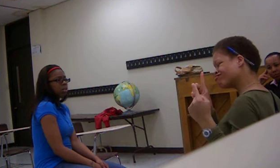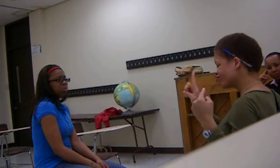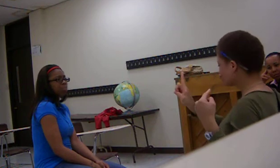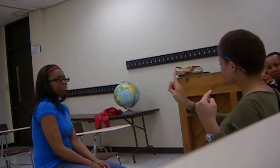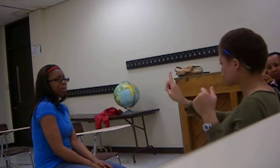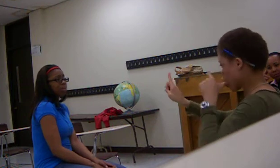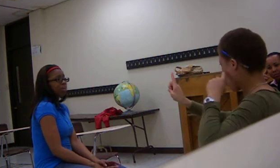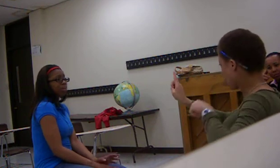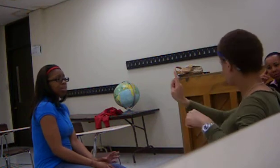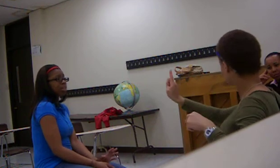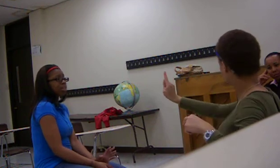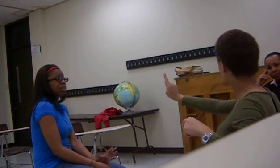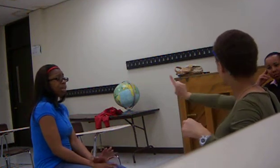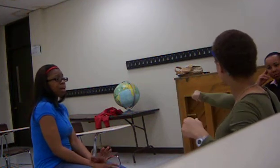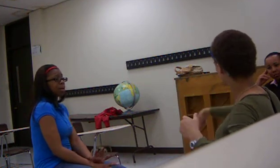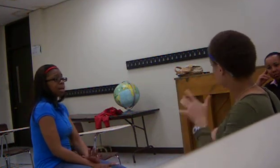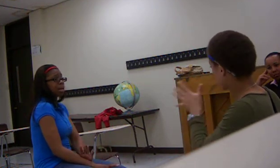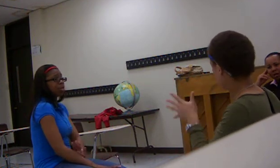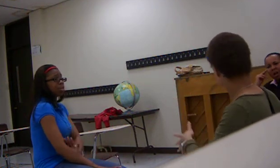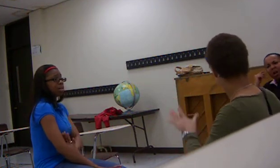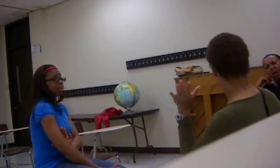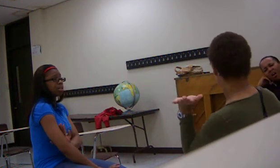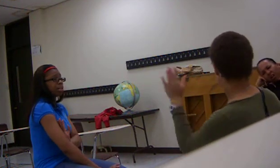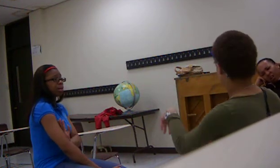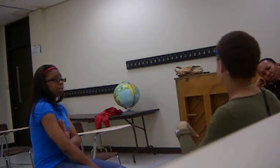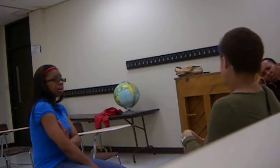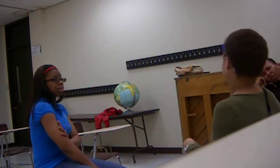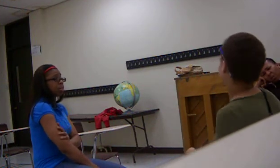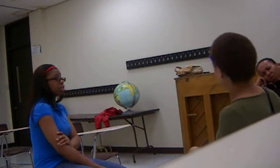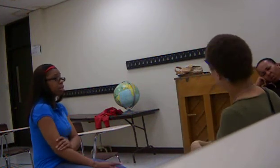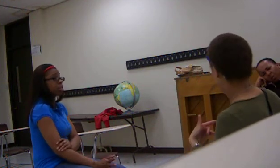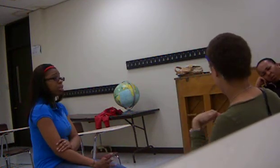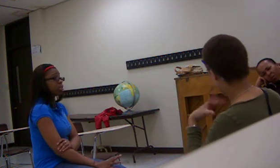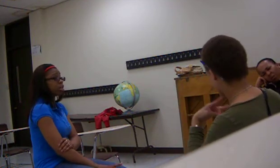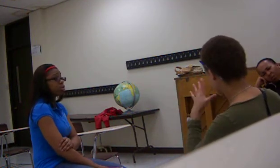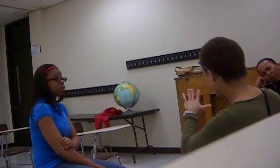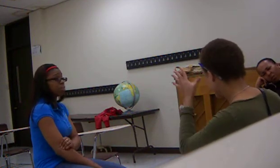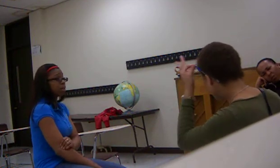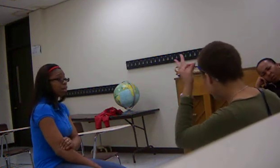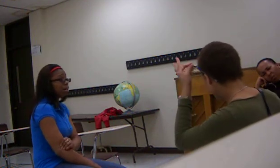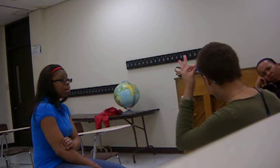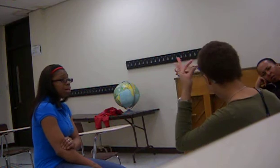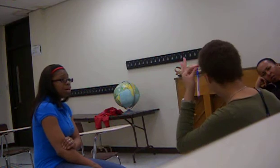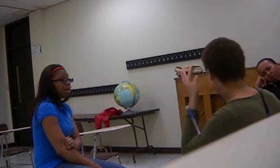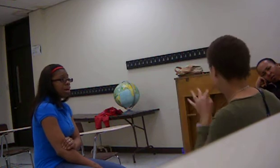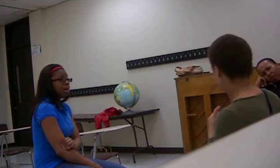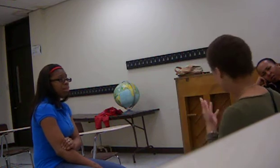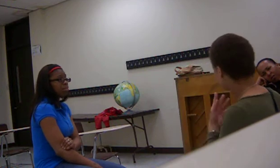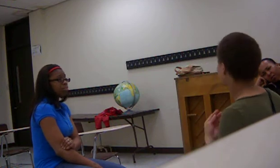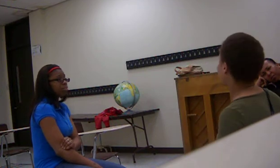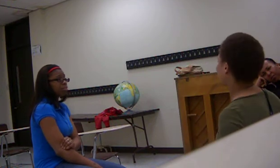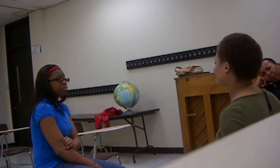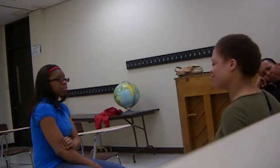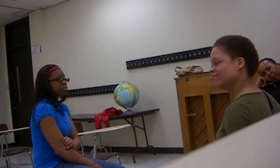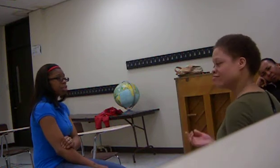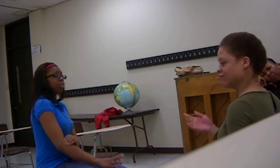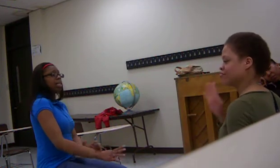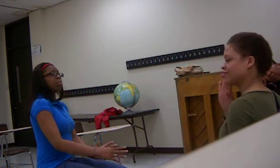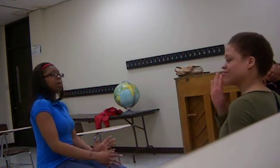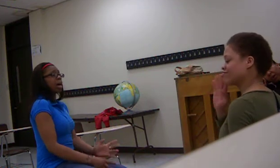So my grandma was just looking at me, and I noticed her was staring at me, and she just continued to ignore me. And she said to me, Well, I